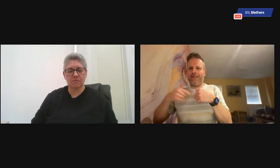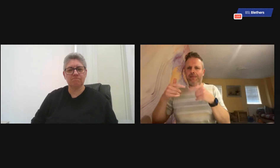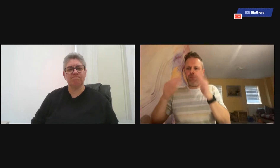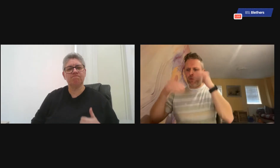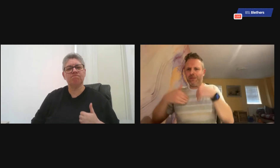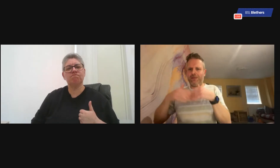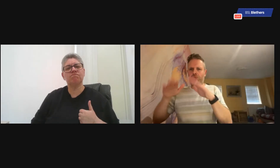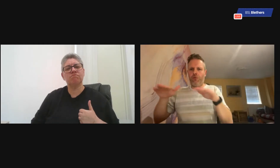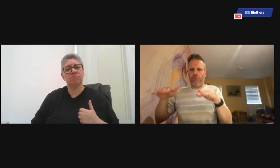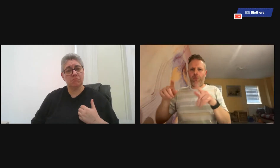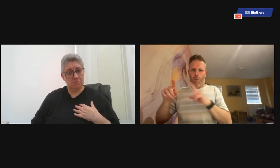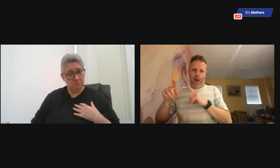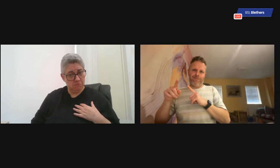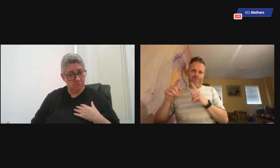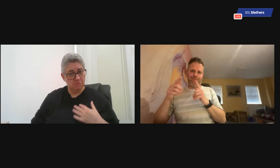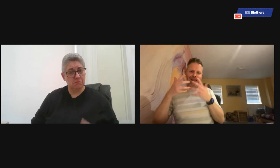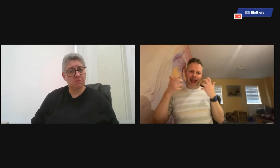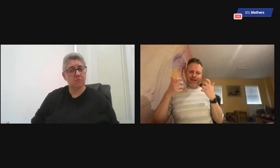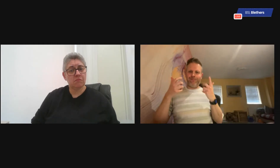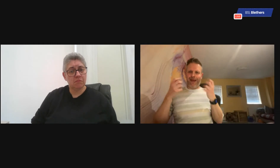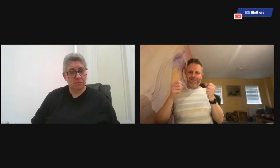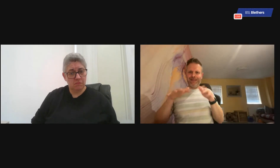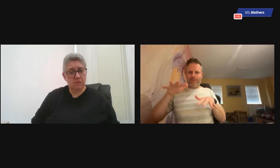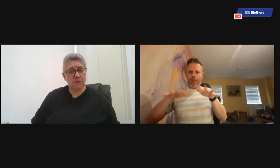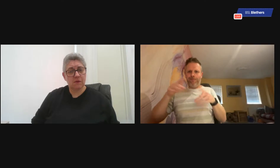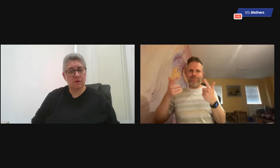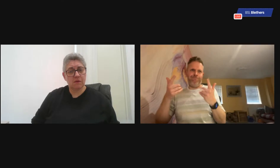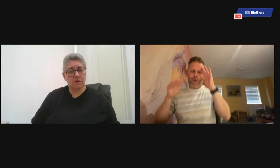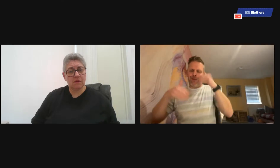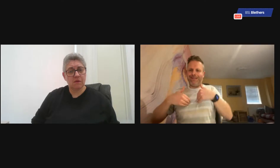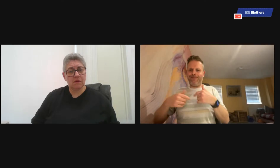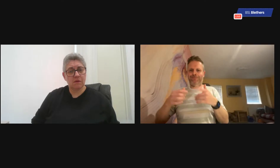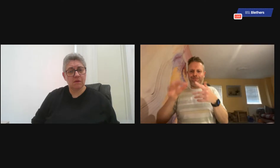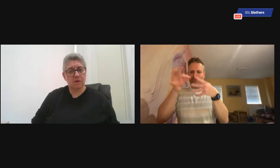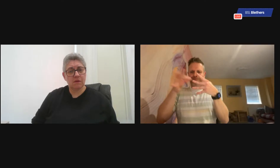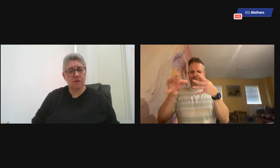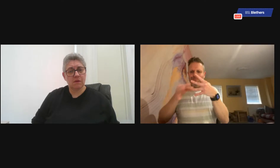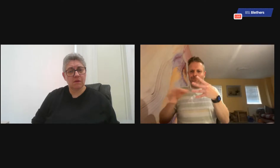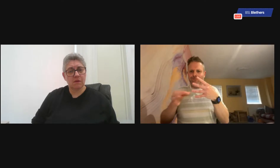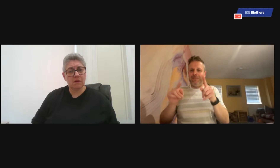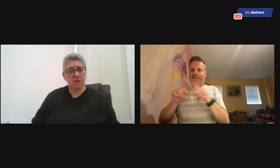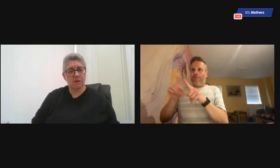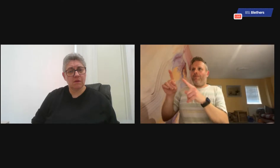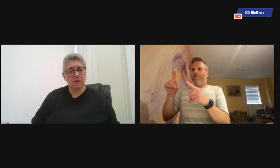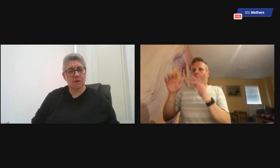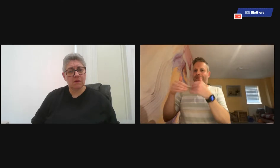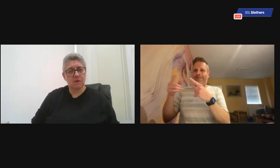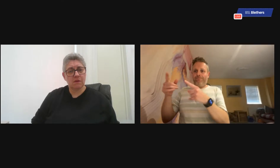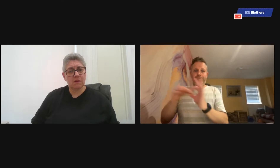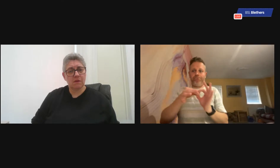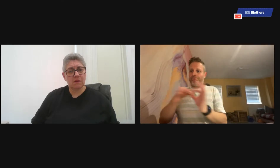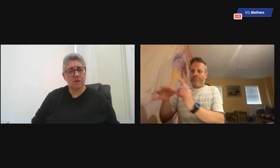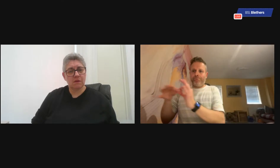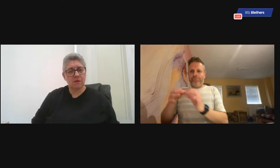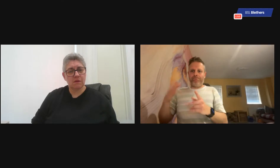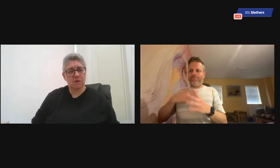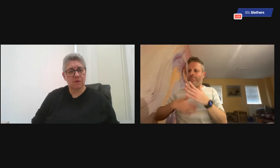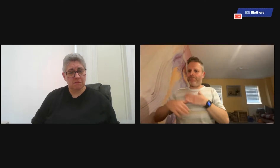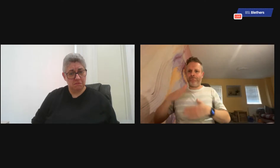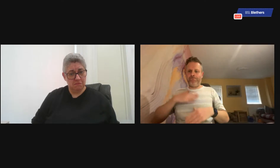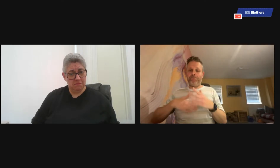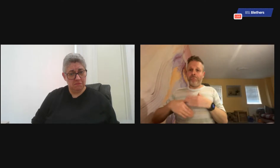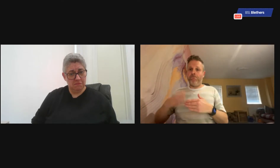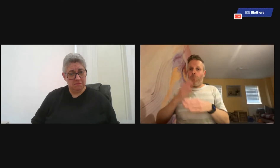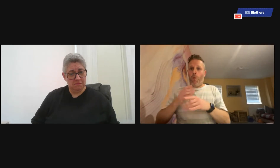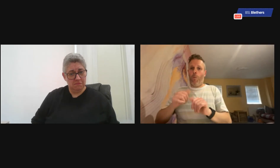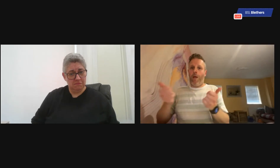I think my 3 cats have been quite suitable to, especially the child with autism, for example. There